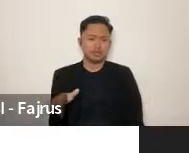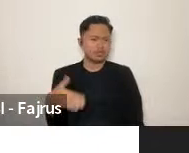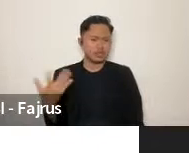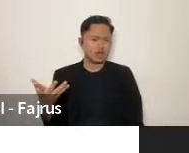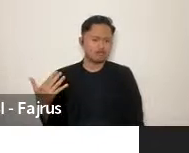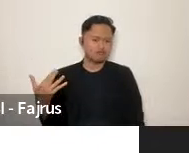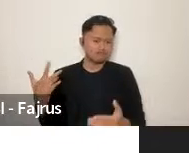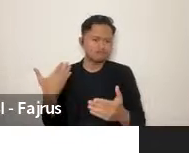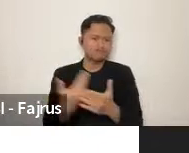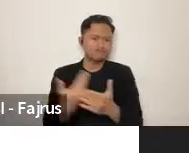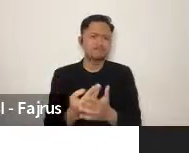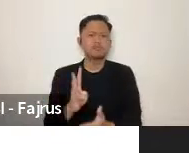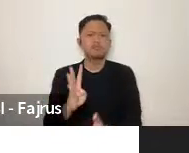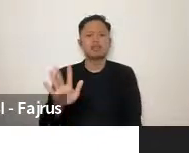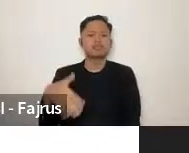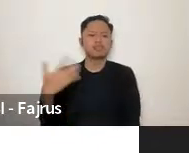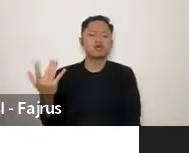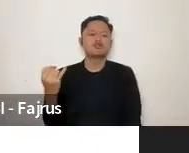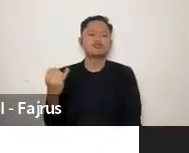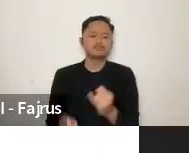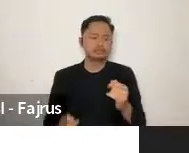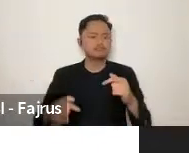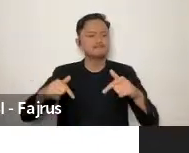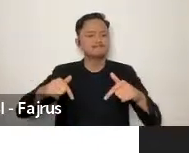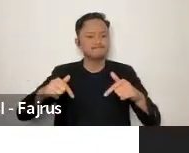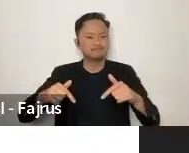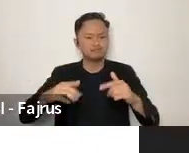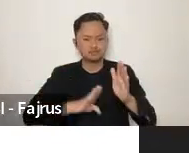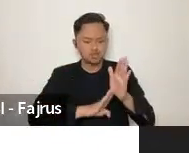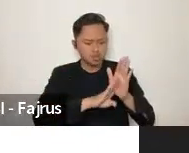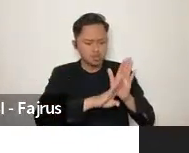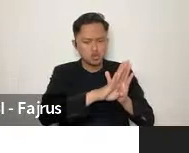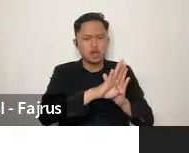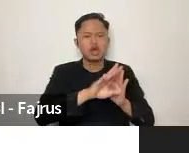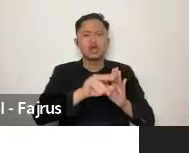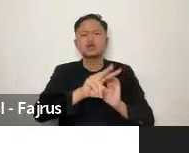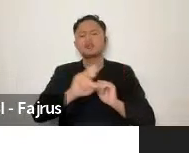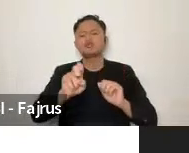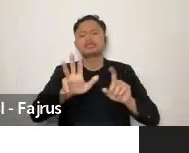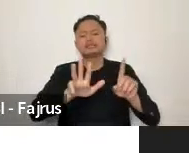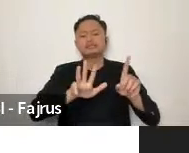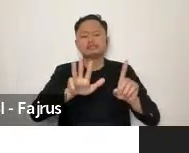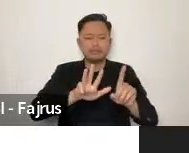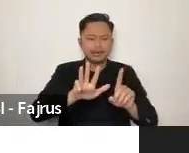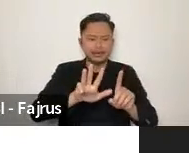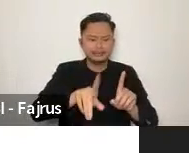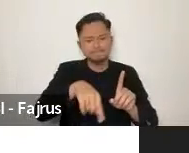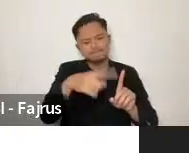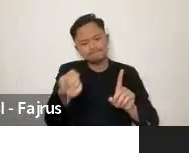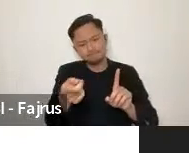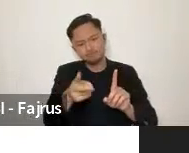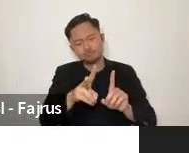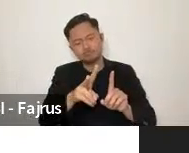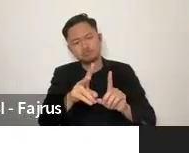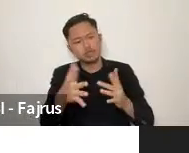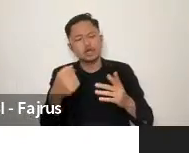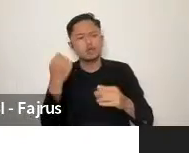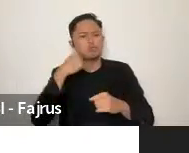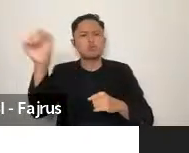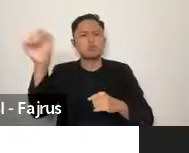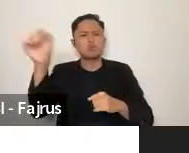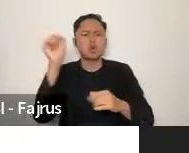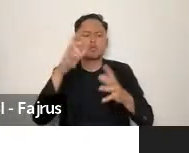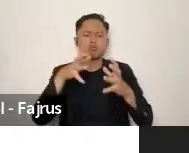see 2019 being a sort of unique year with the Papuan Uprising, which was a mass protest that occurred. But we